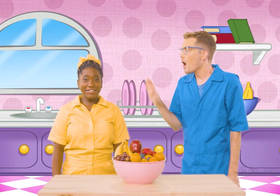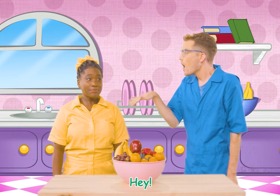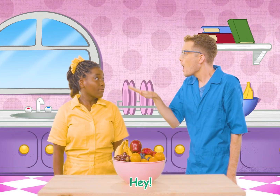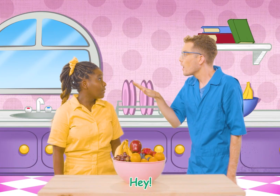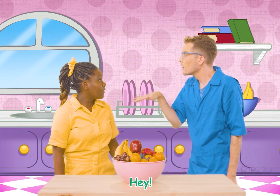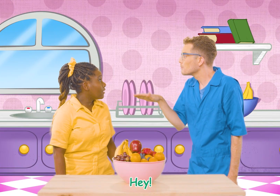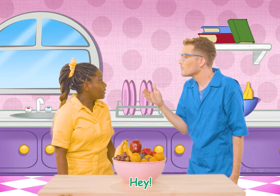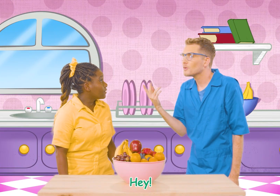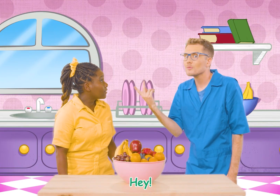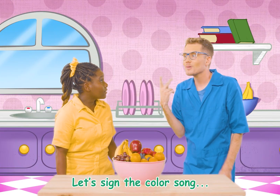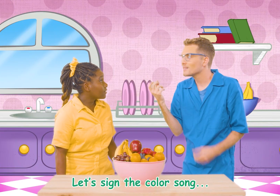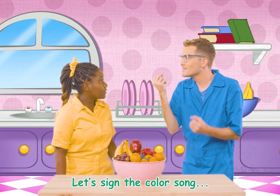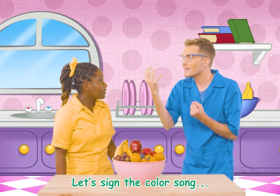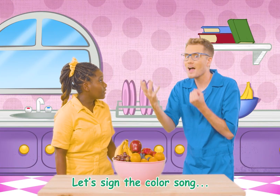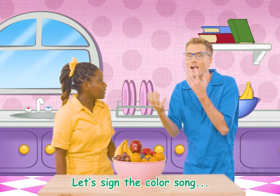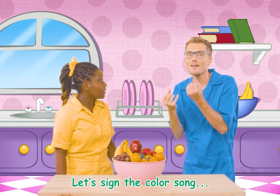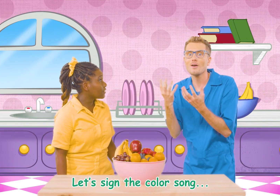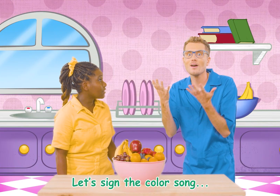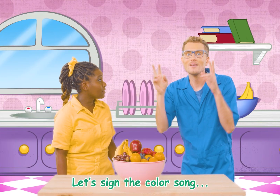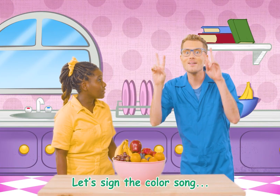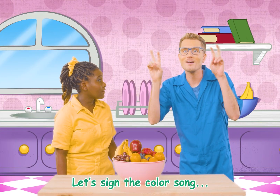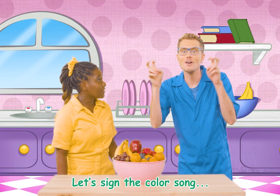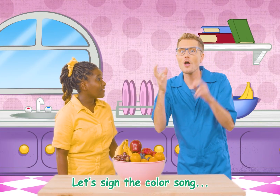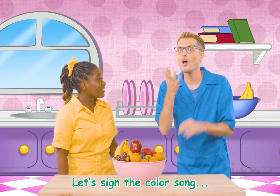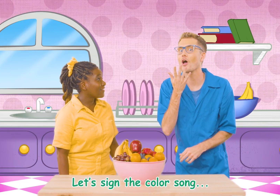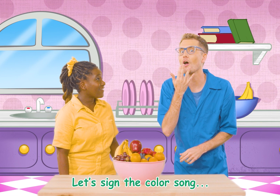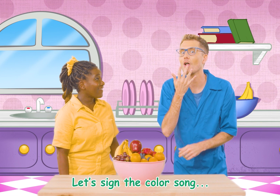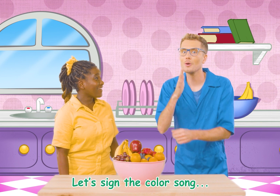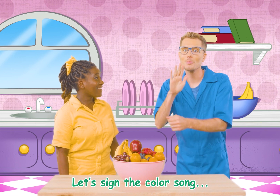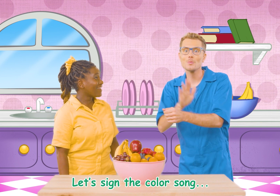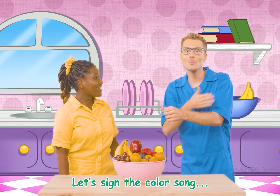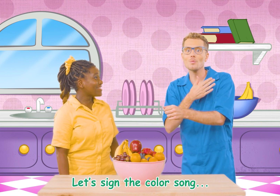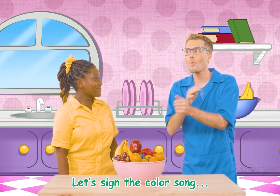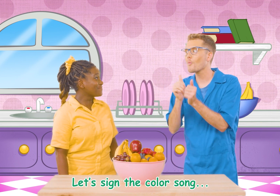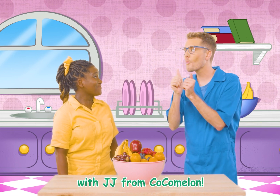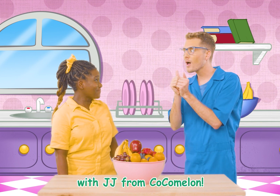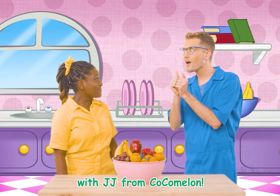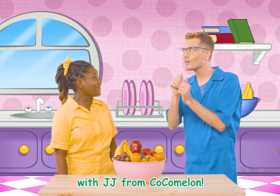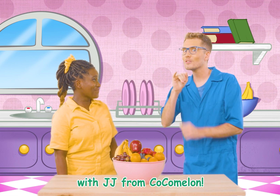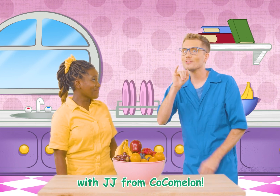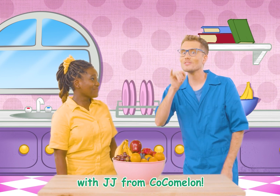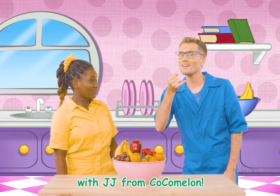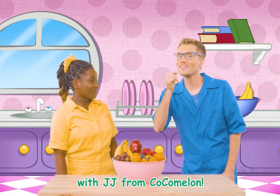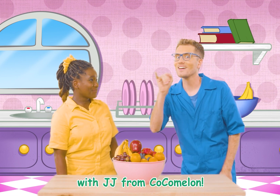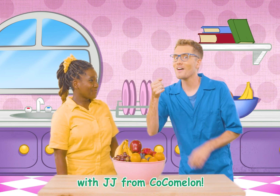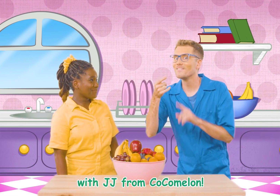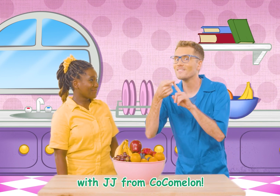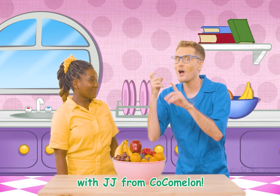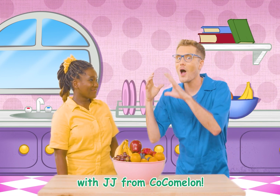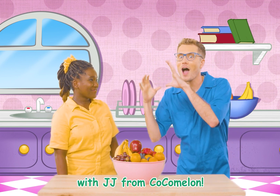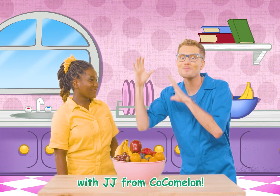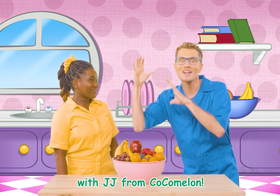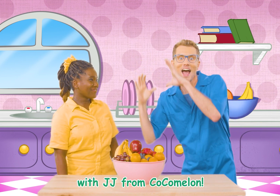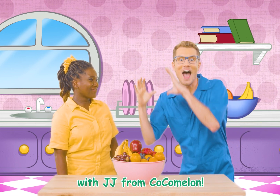Hey, let's sign the color song with JJ from CoComelon.